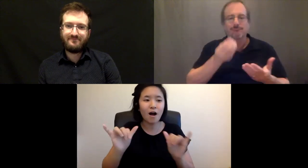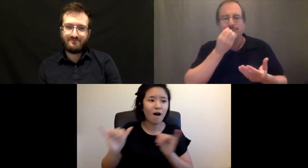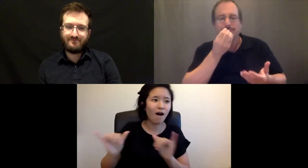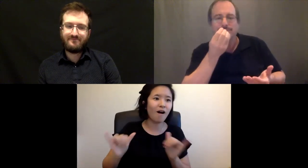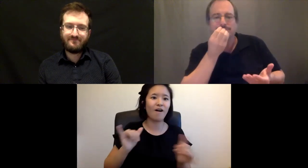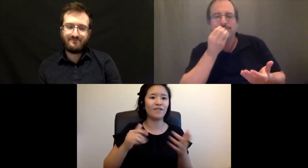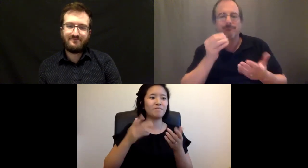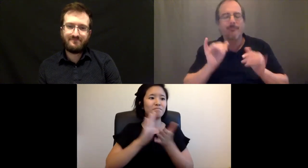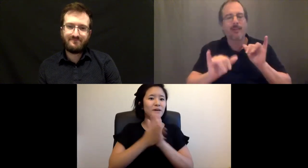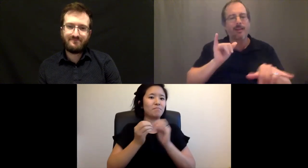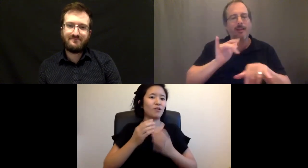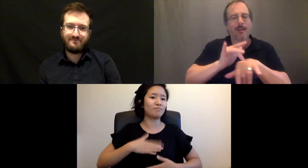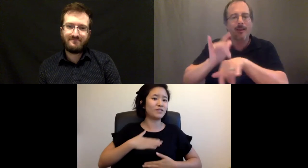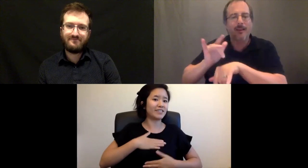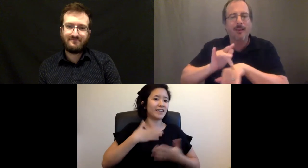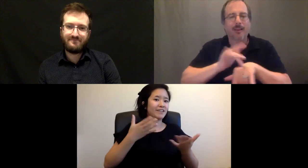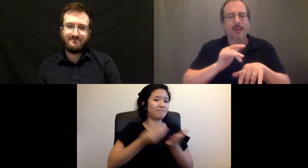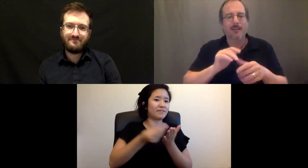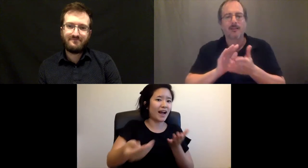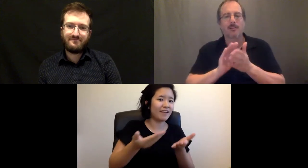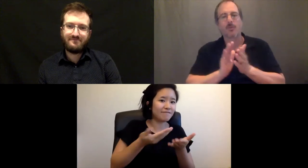really entertaining. You can experience different